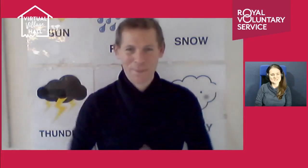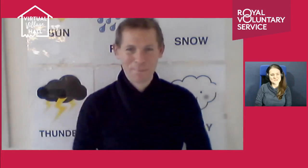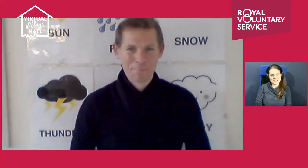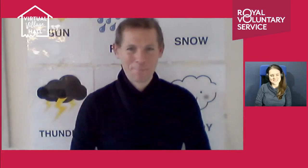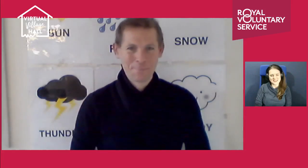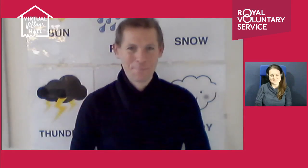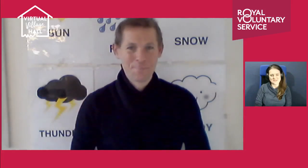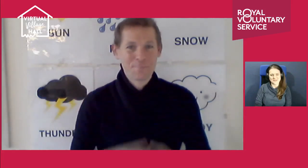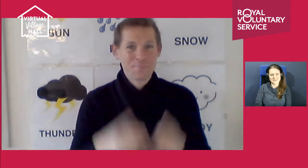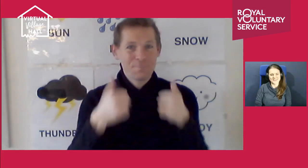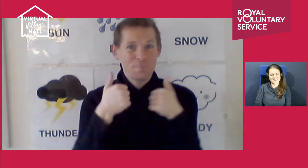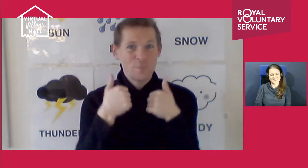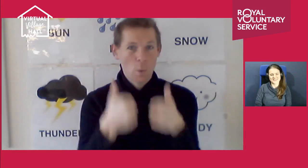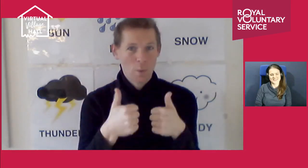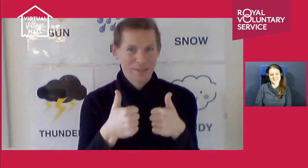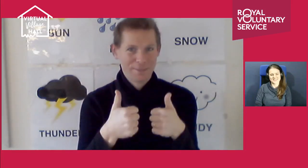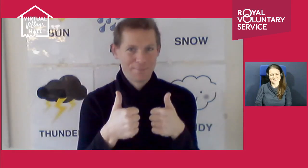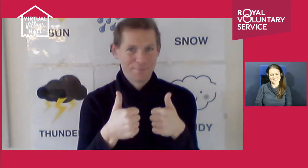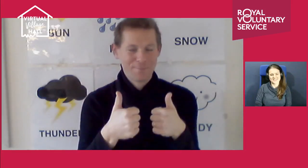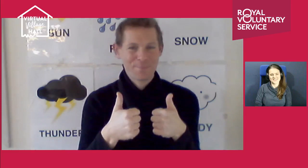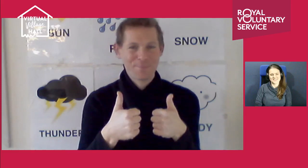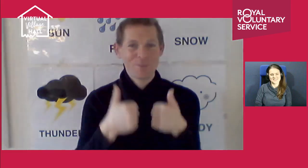Okay, so well done, everyone.